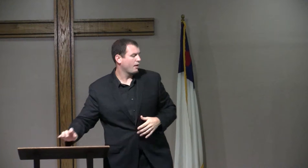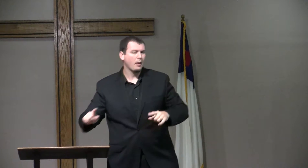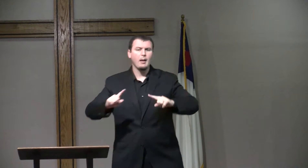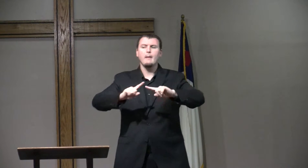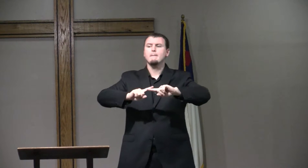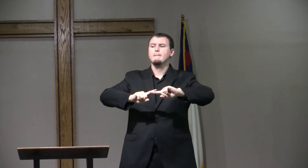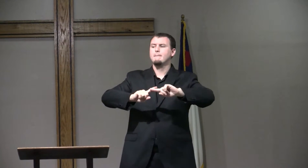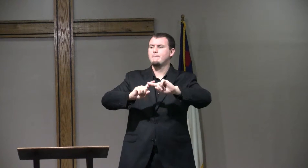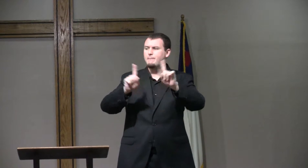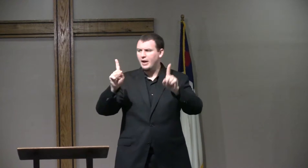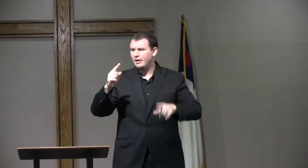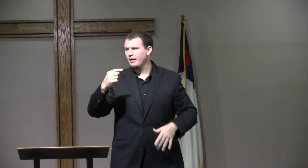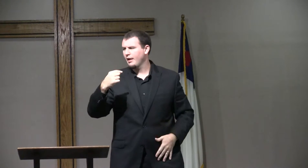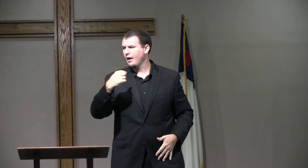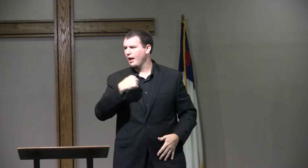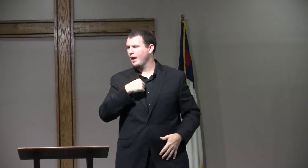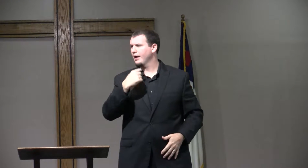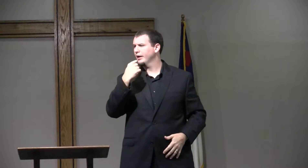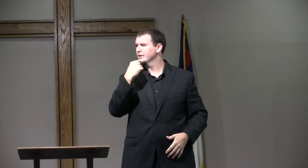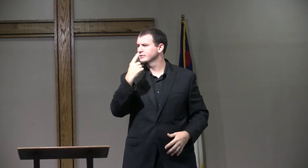So my topic for today